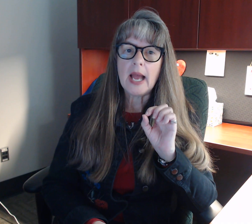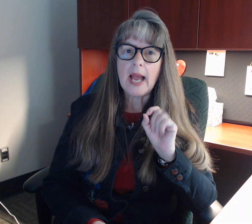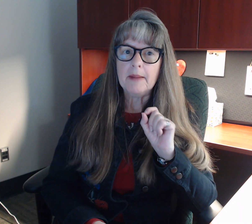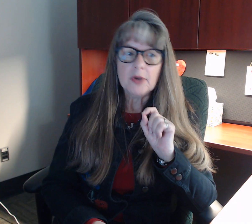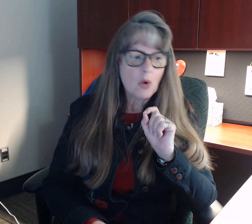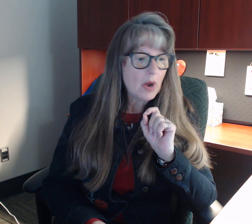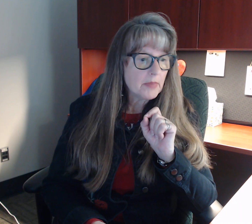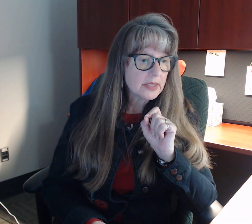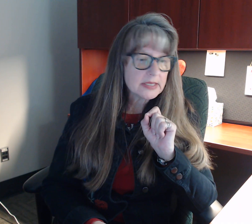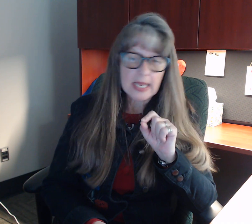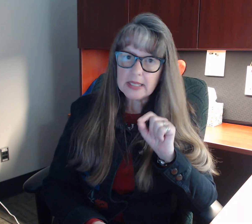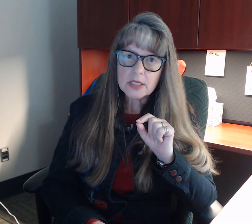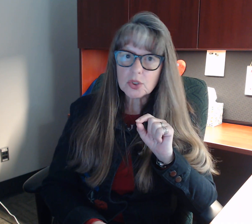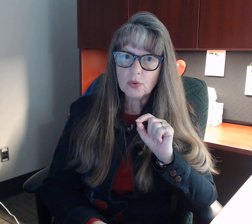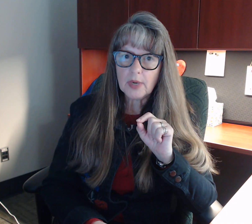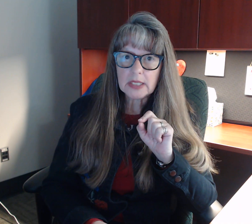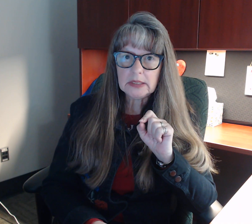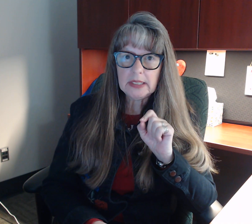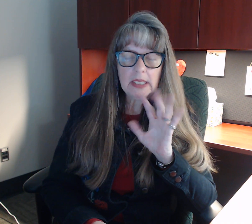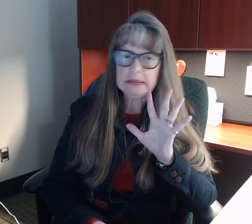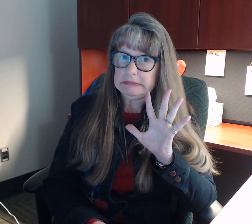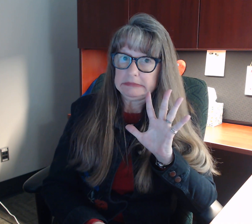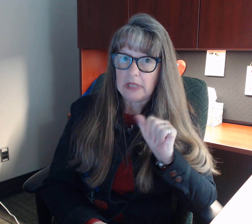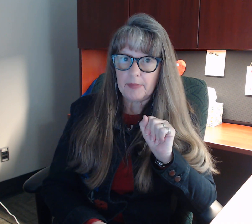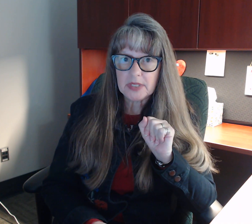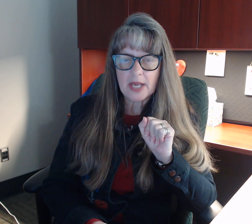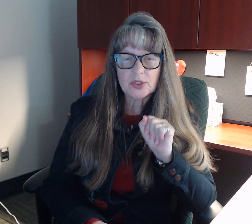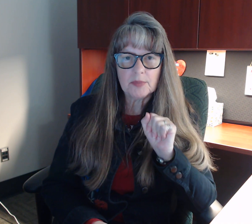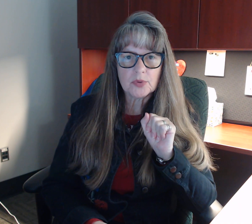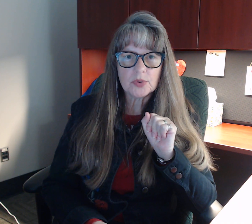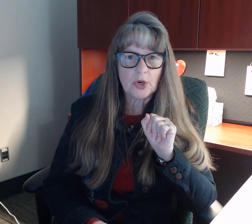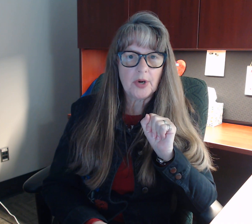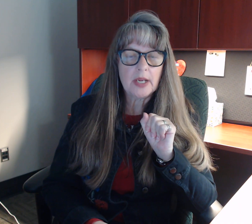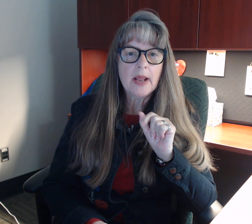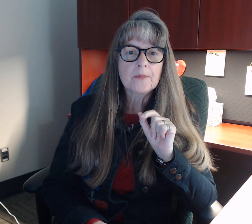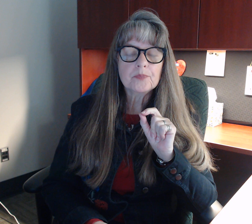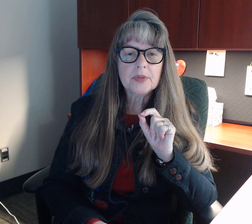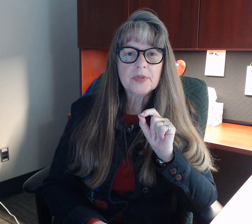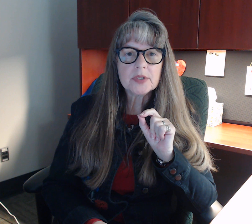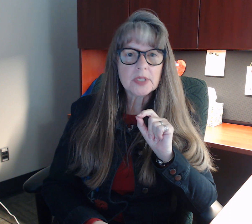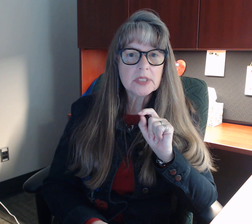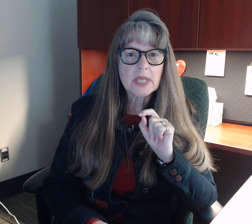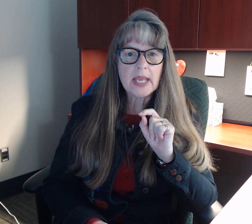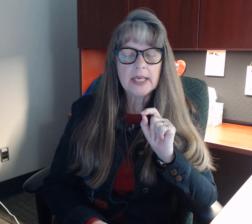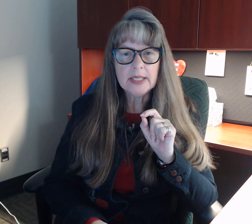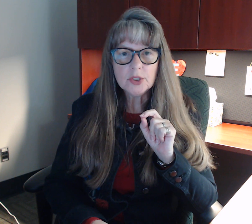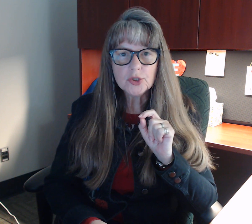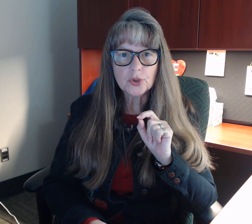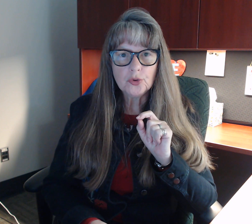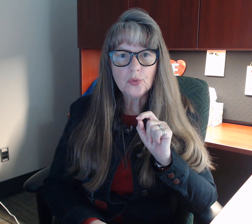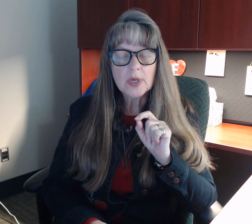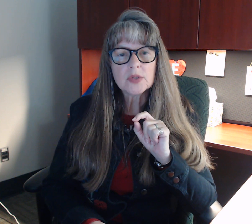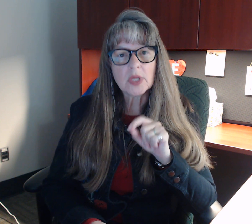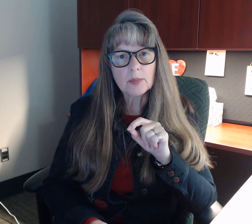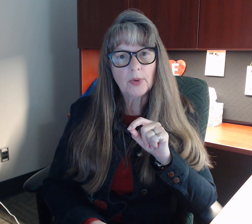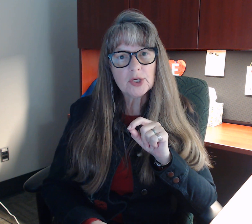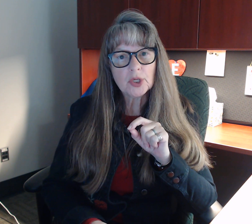I know I'm not saying this correctly. I'm a Texan, I'm so sorry. But this is a Hindu celebration